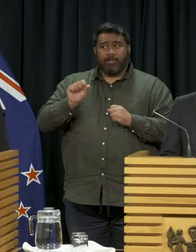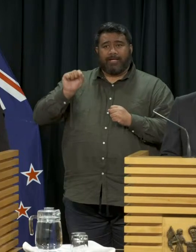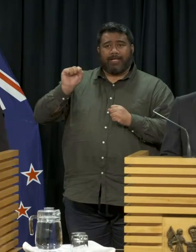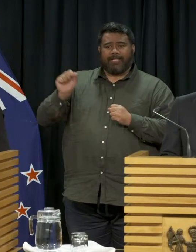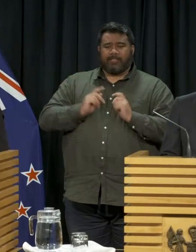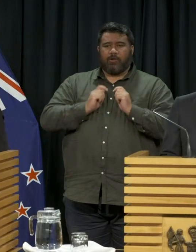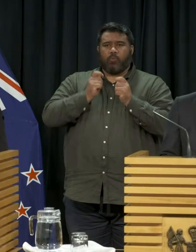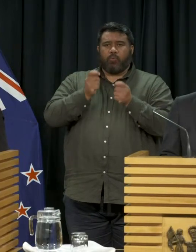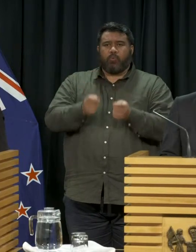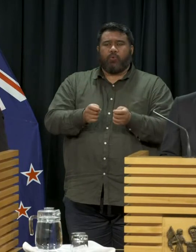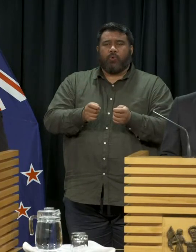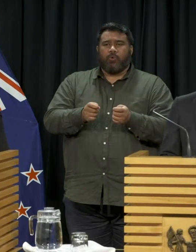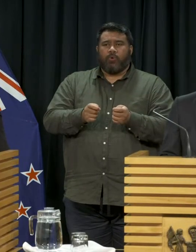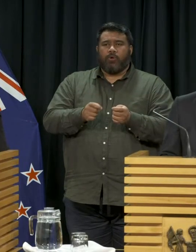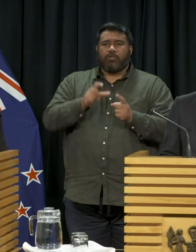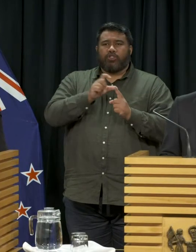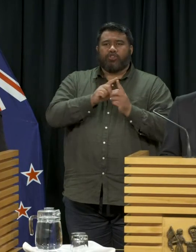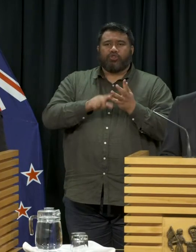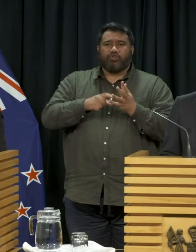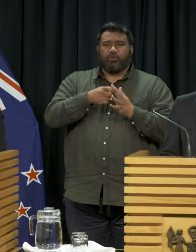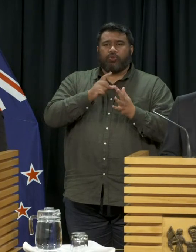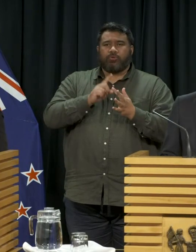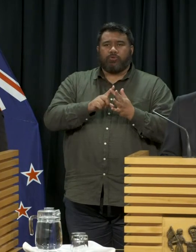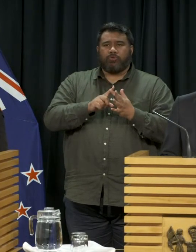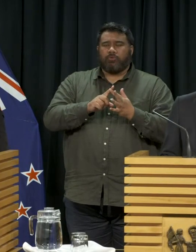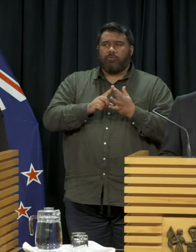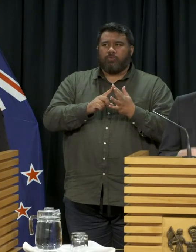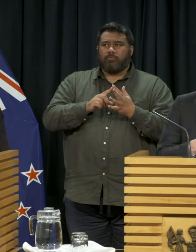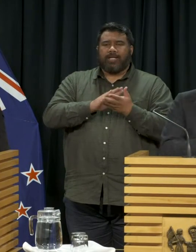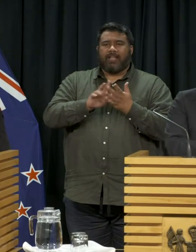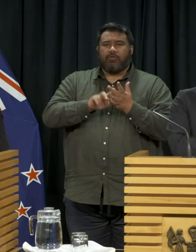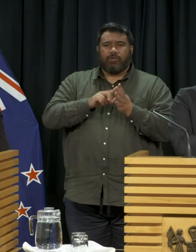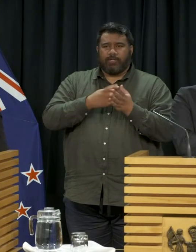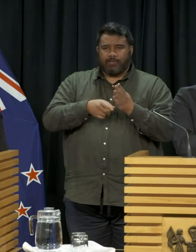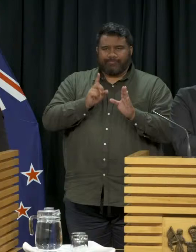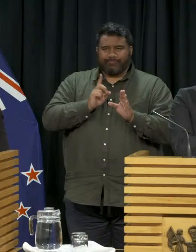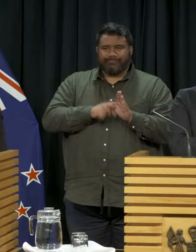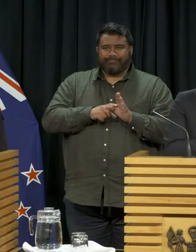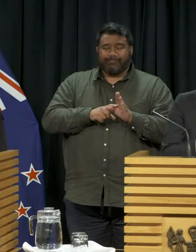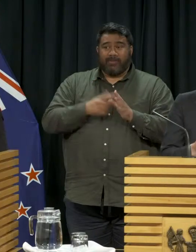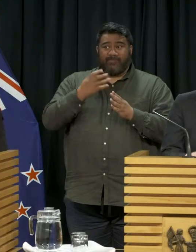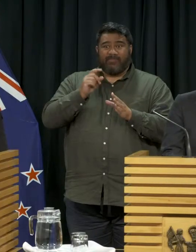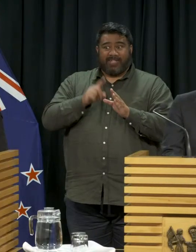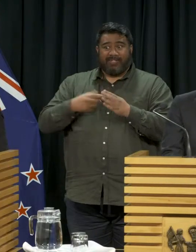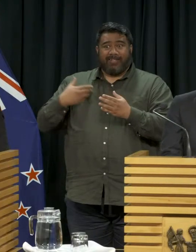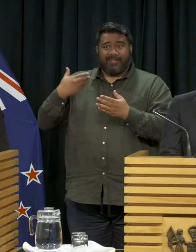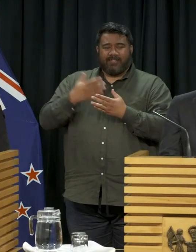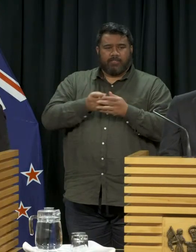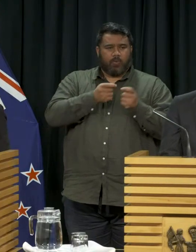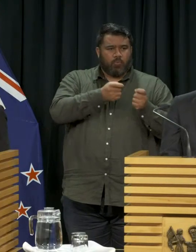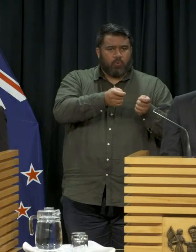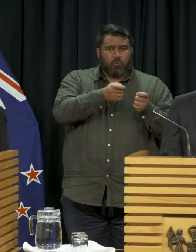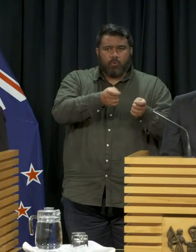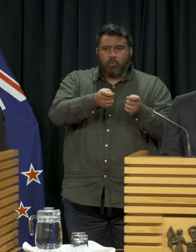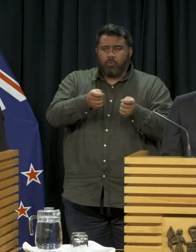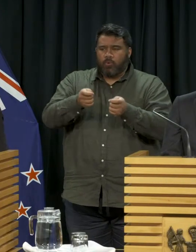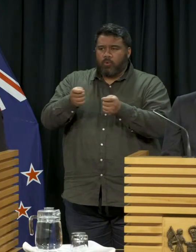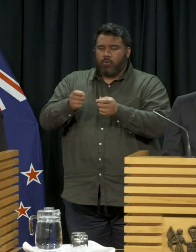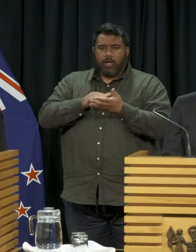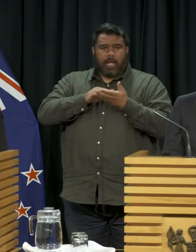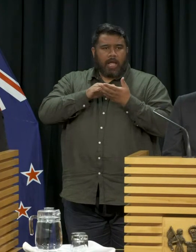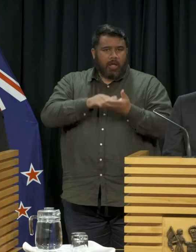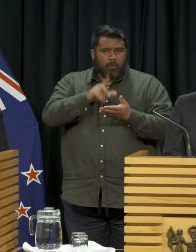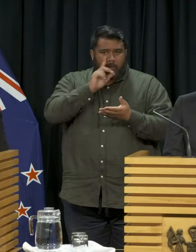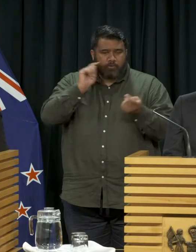of young Kiwis with self-development over the last 5 decades, in some cases helping to transform lives, including in